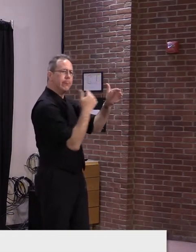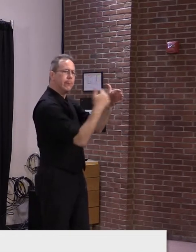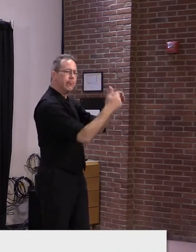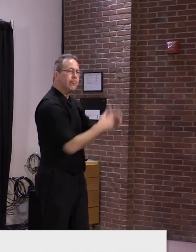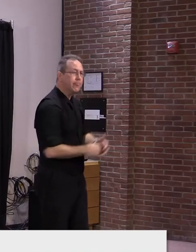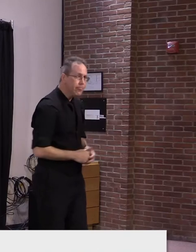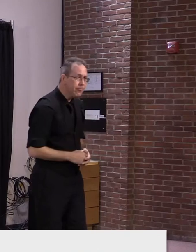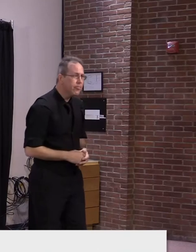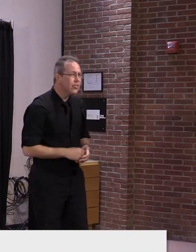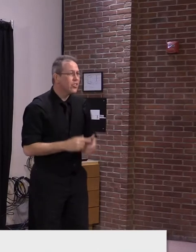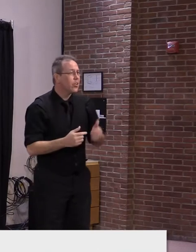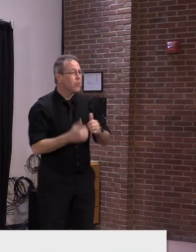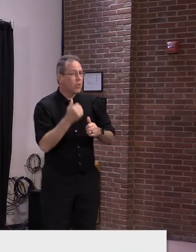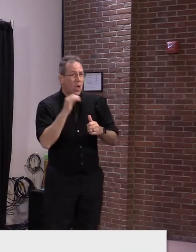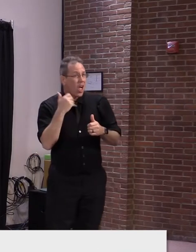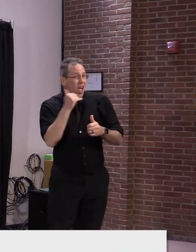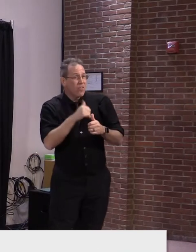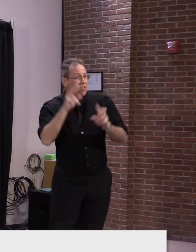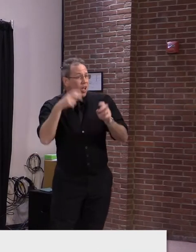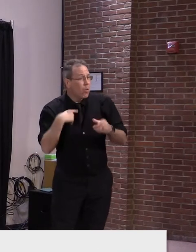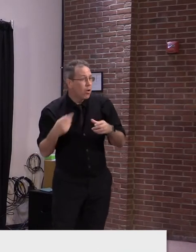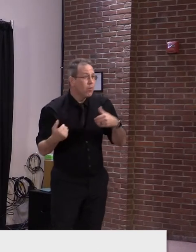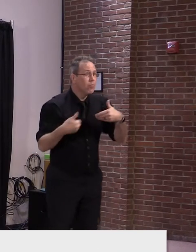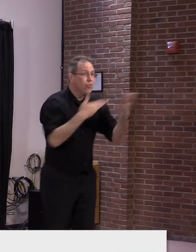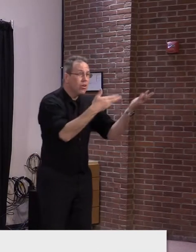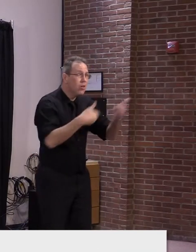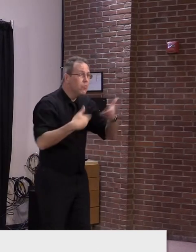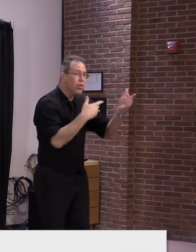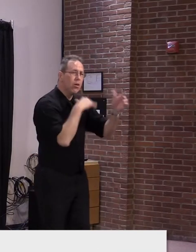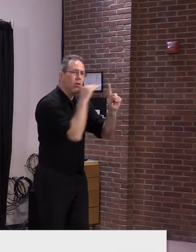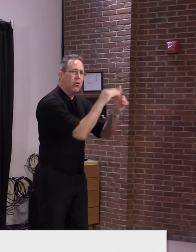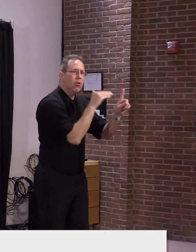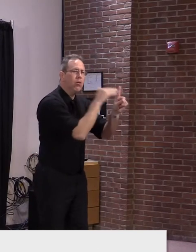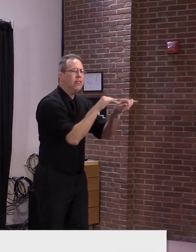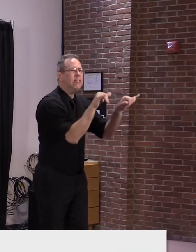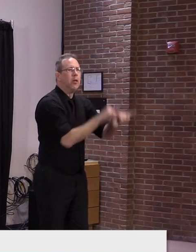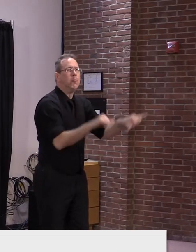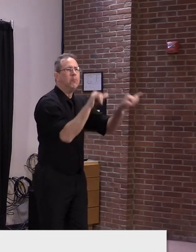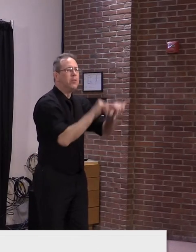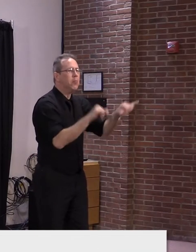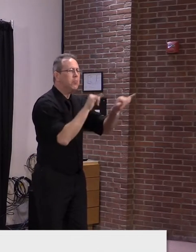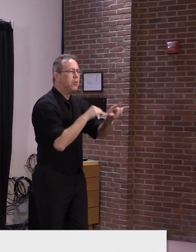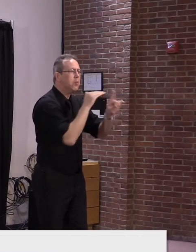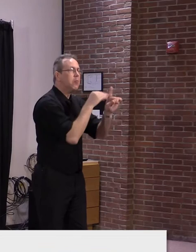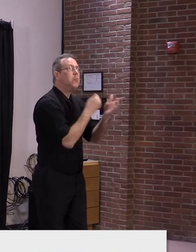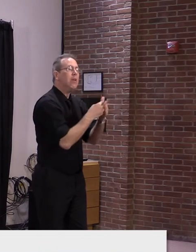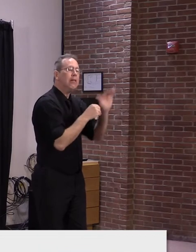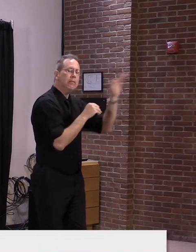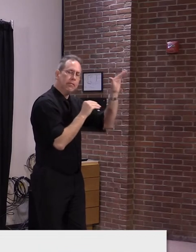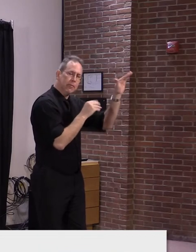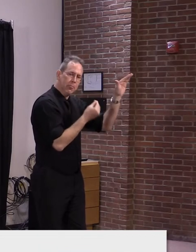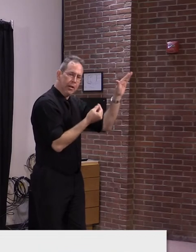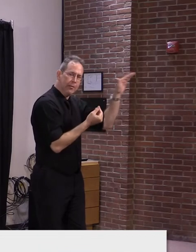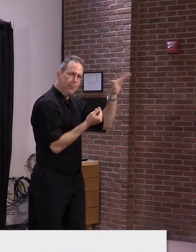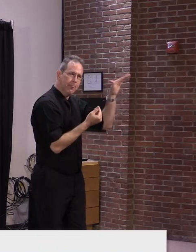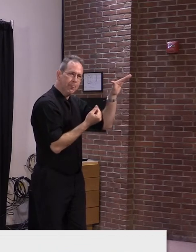question was ended with Congress didn't fund the appropriate amount of money to